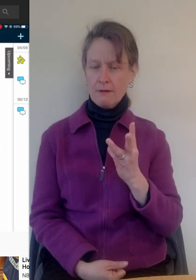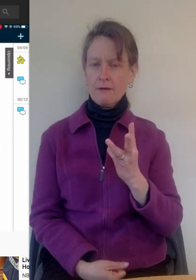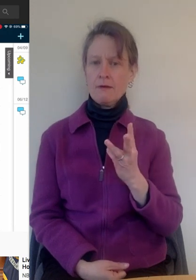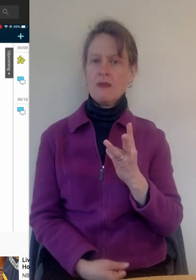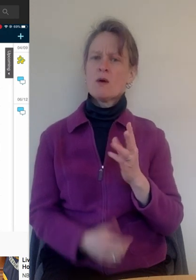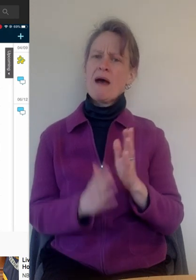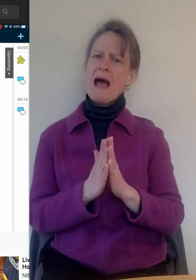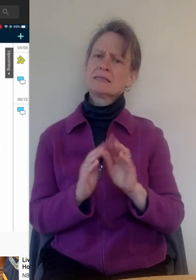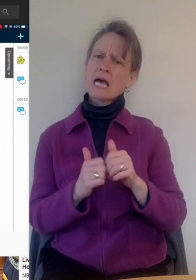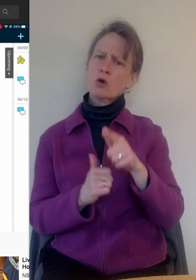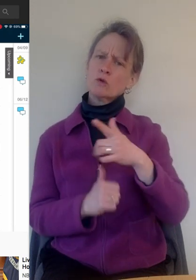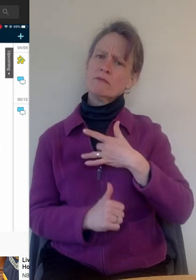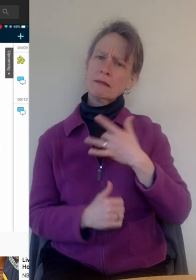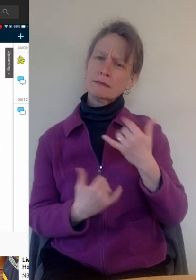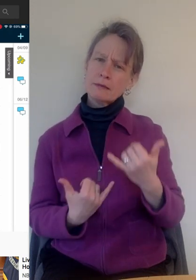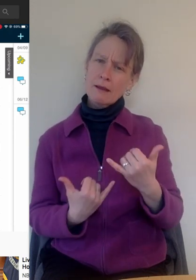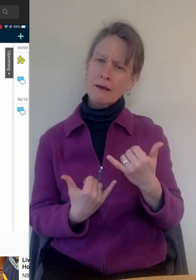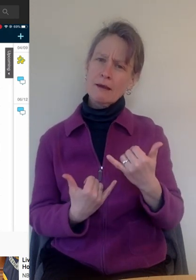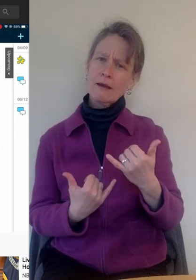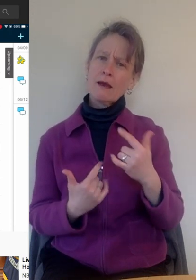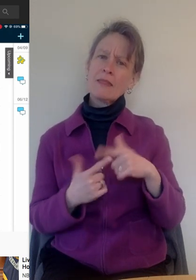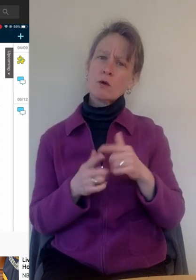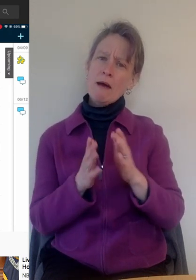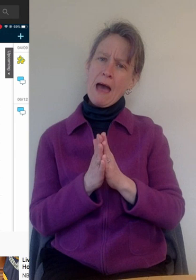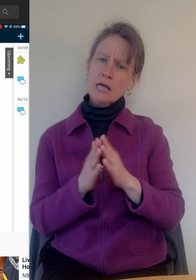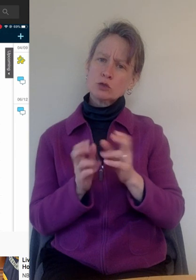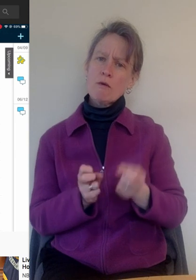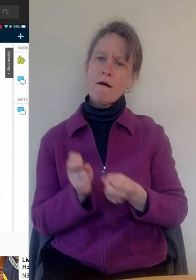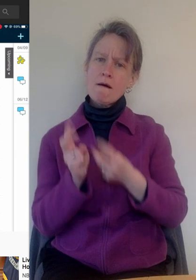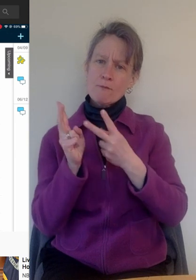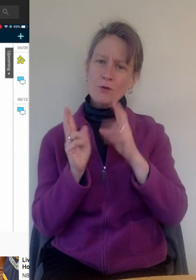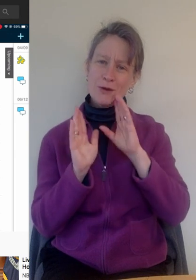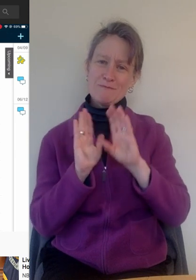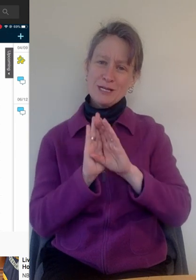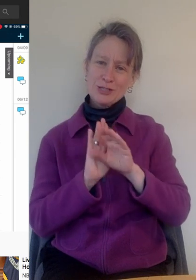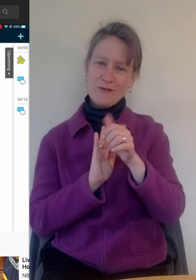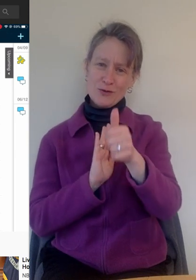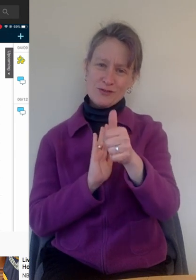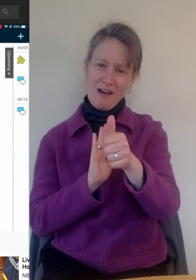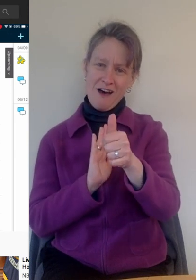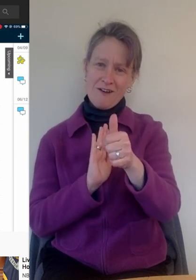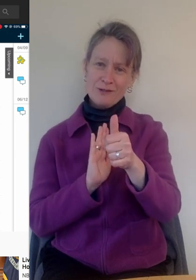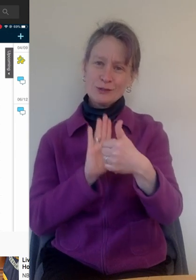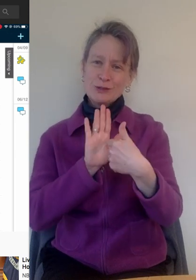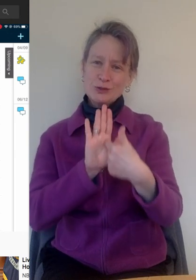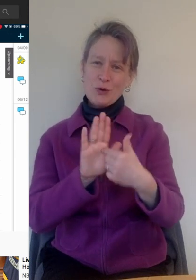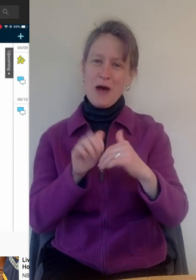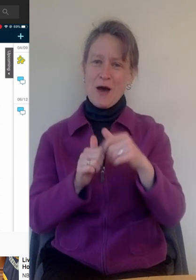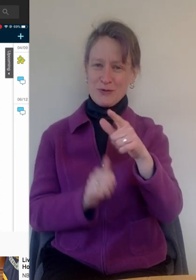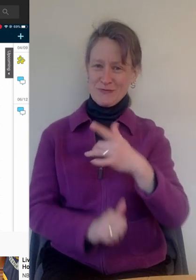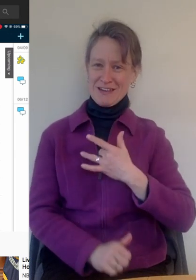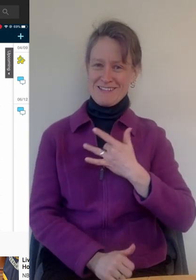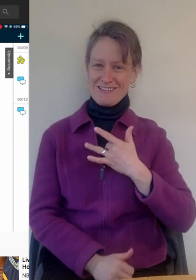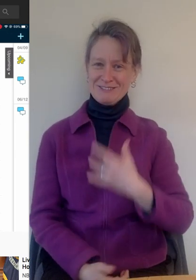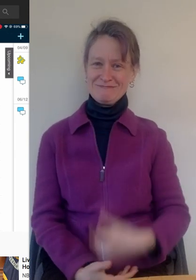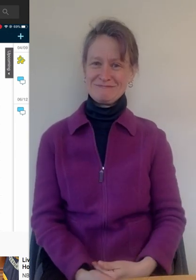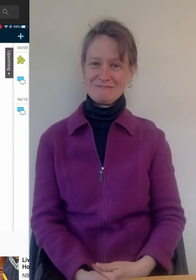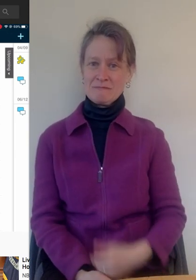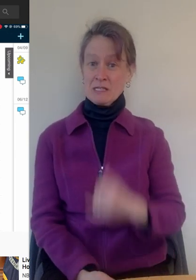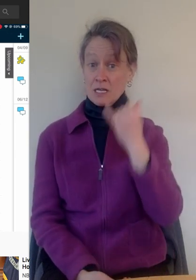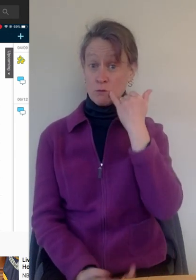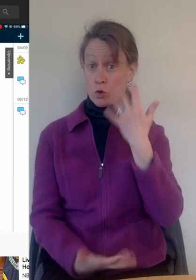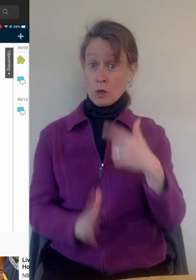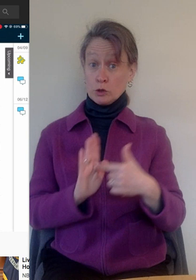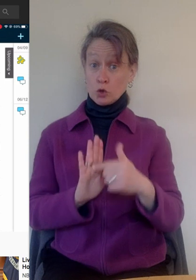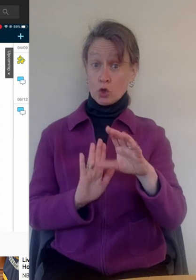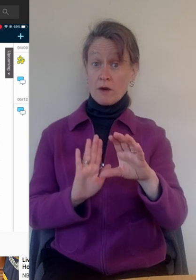feeling today, and it'll ask you to upload a picture of yourself showing how you feel today. If you don't want to show your